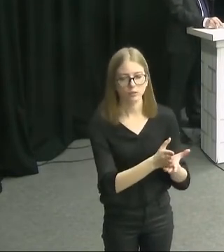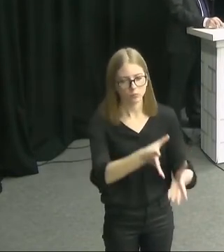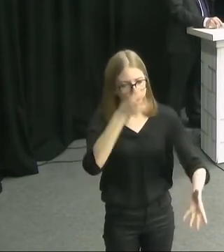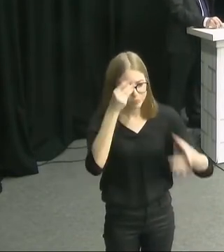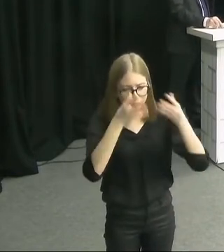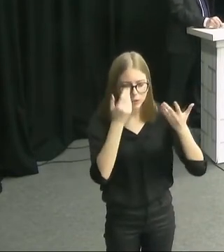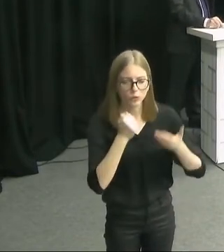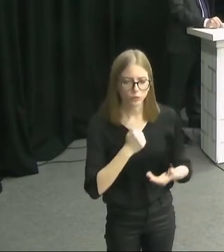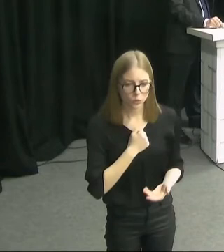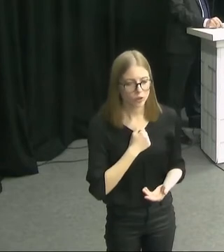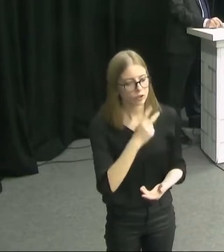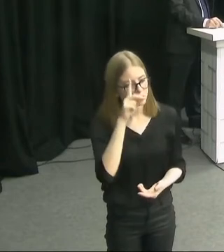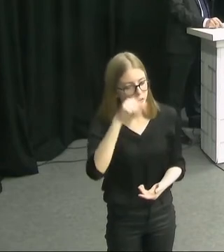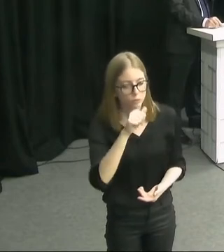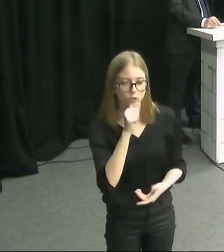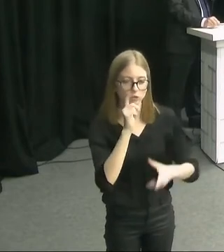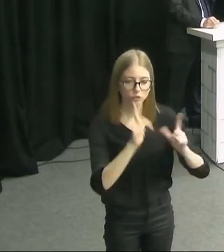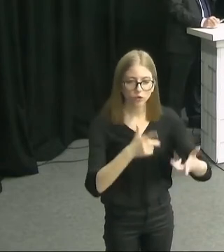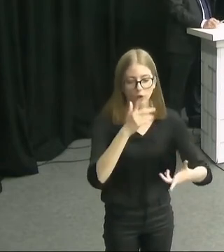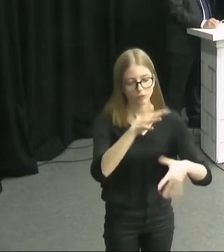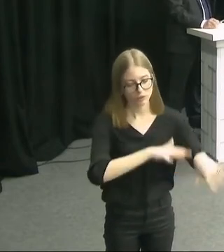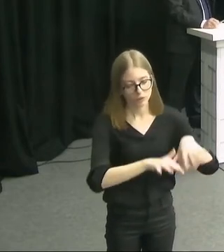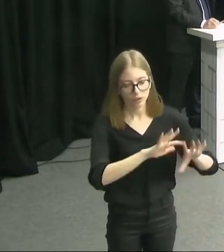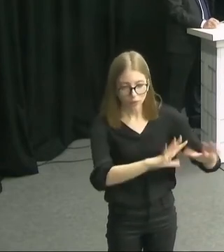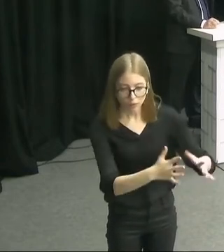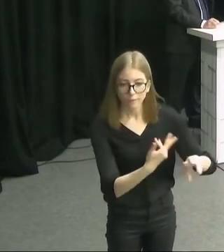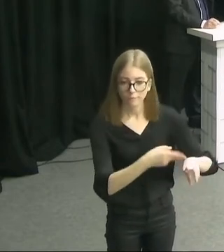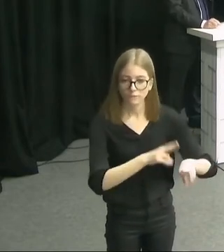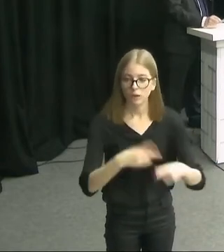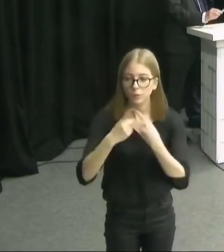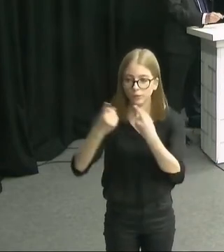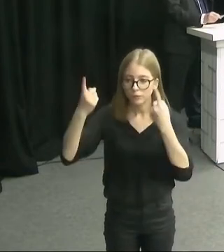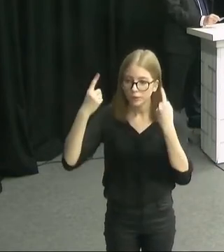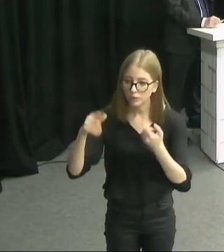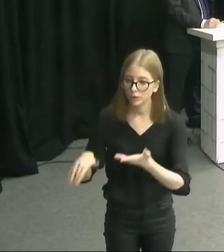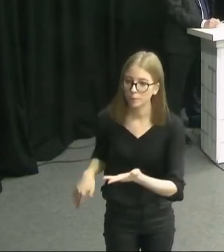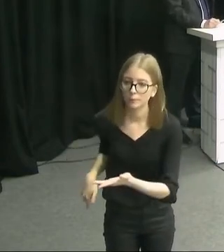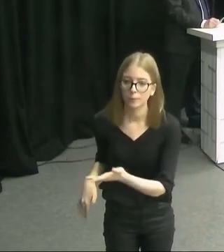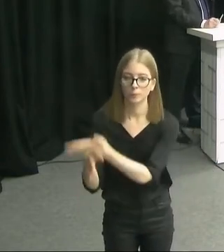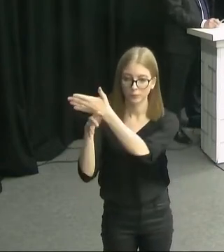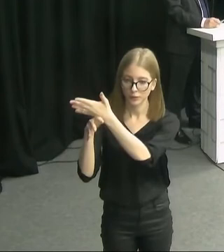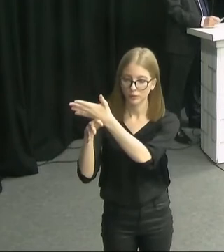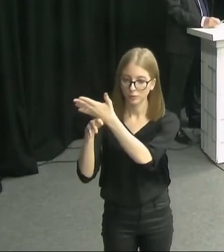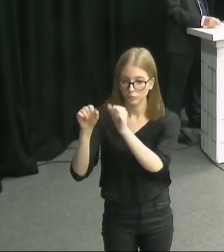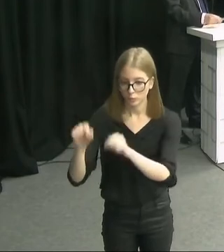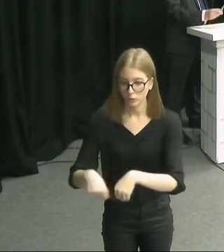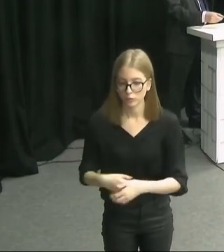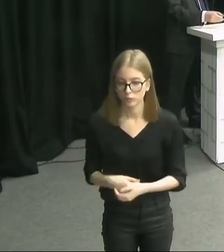They can ensure better quality for the university. Now, another area is lobbyism.